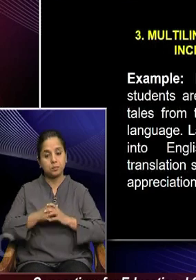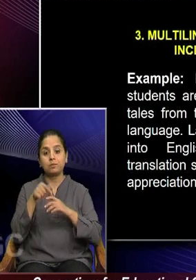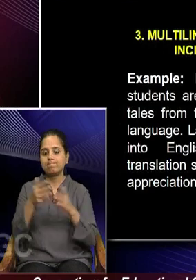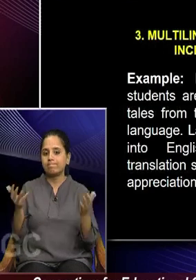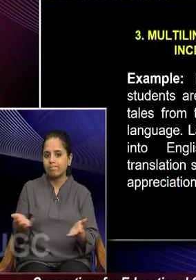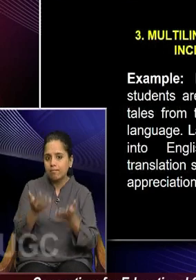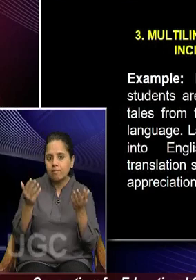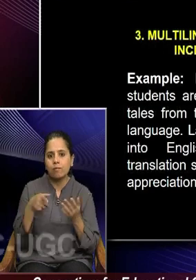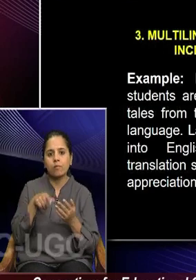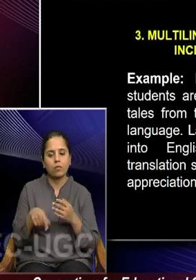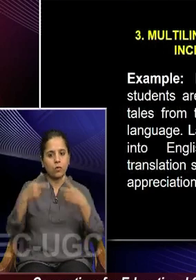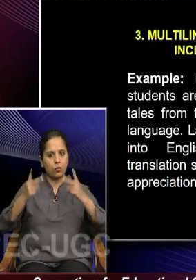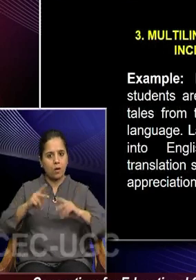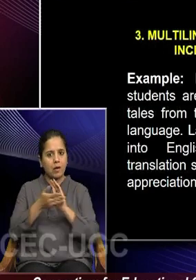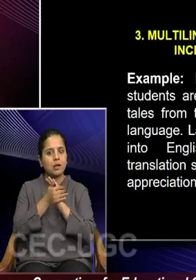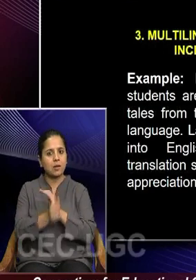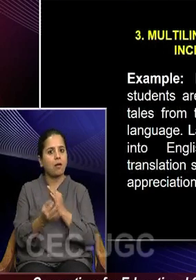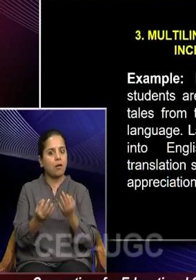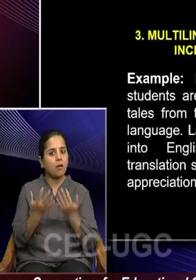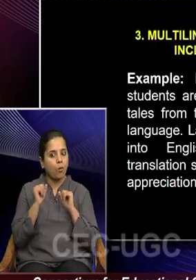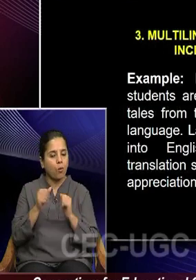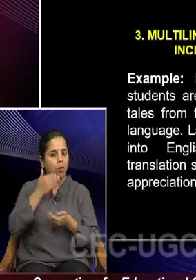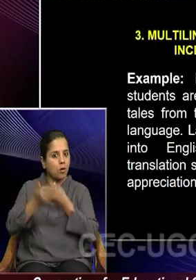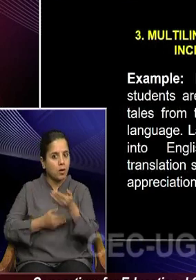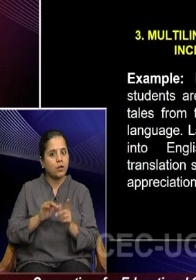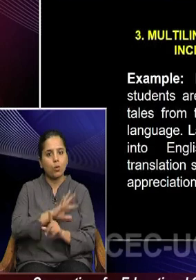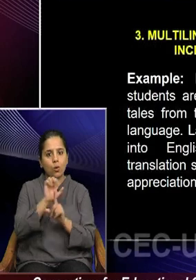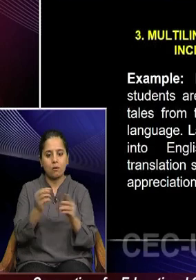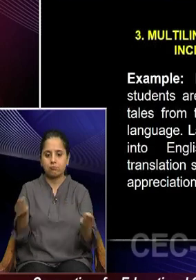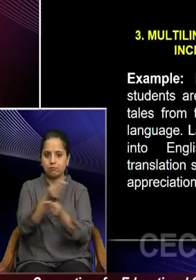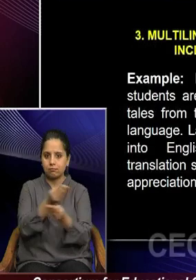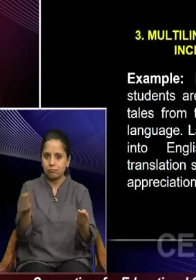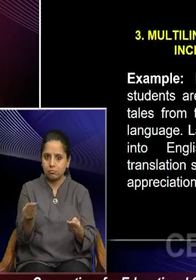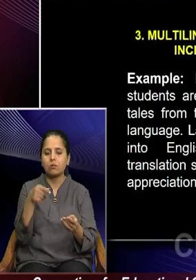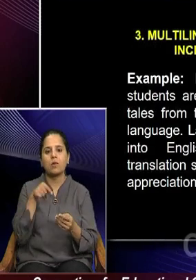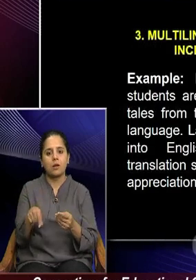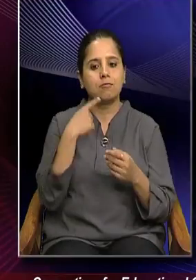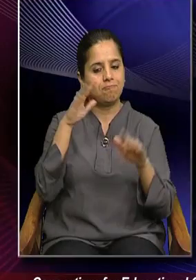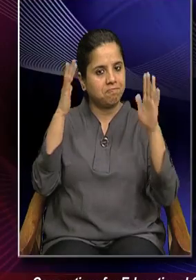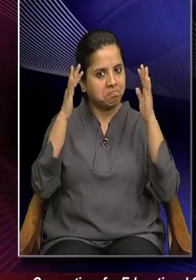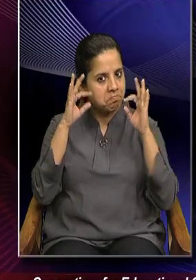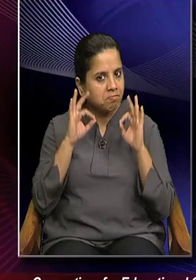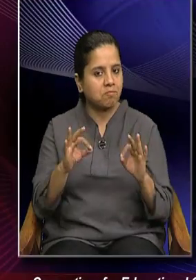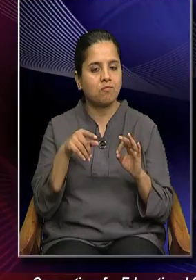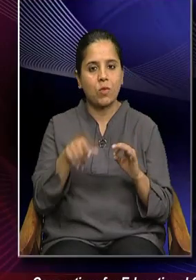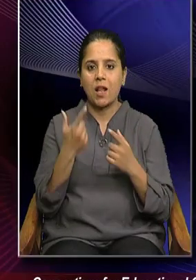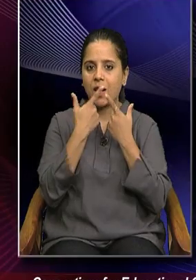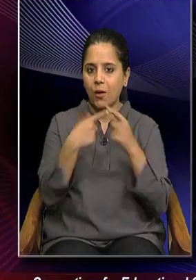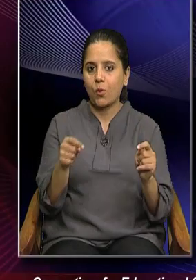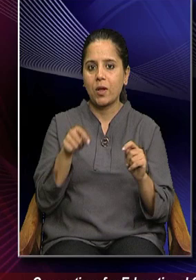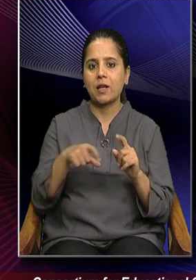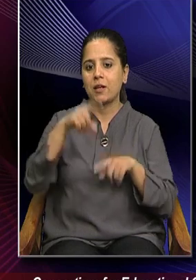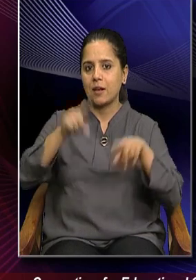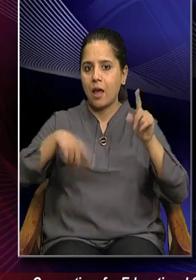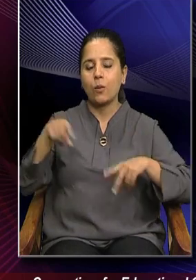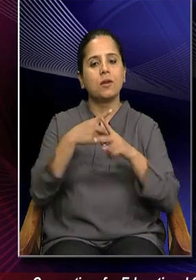fostering a translation skill, the cultural exchange and appreciation of linguistic